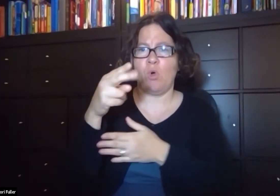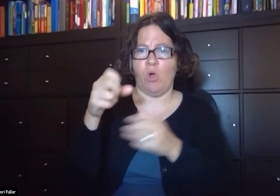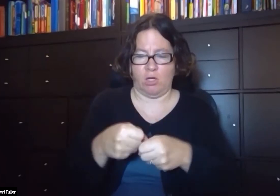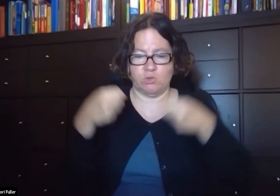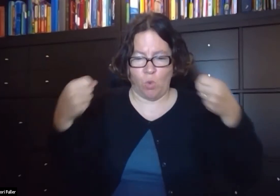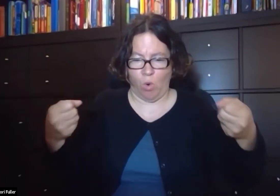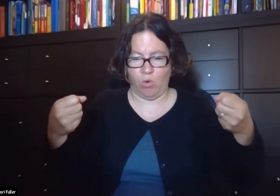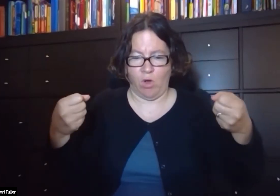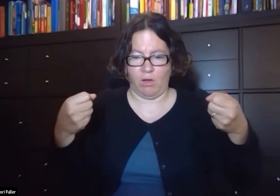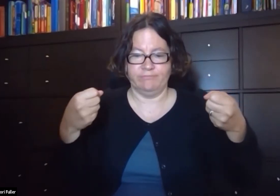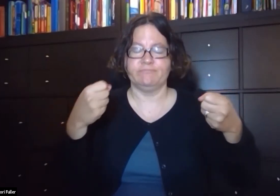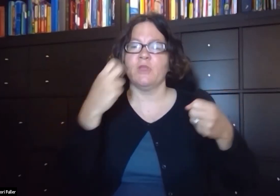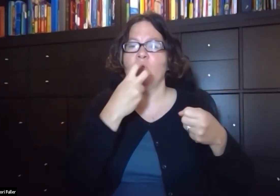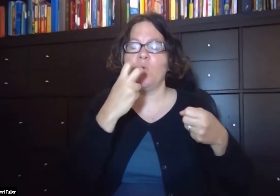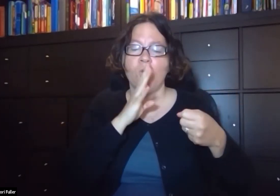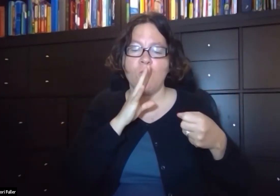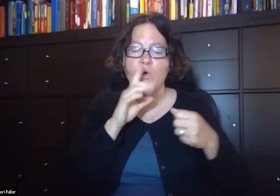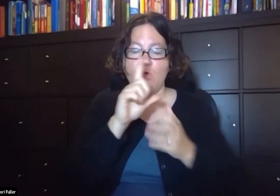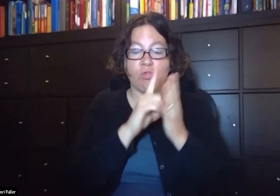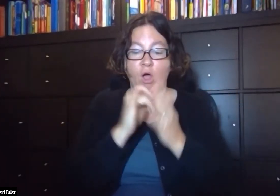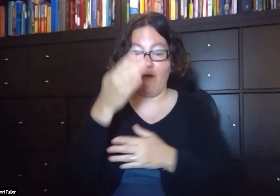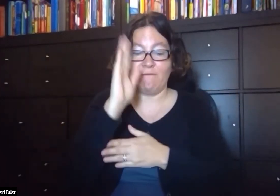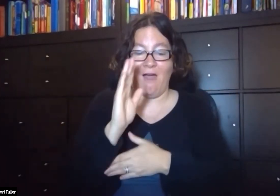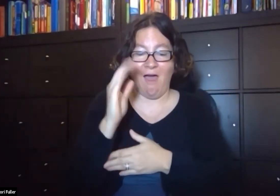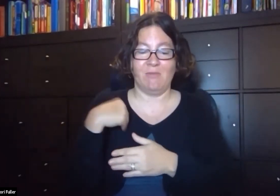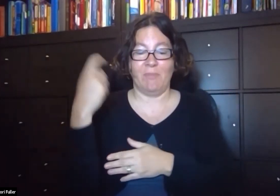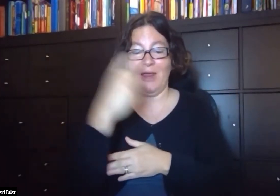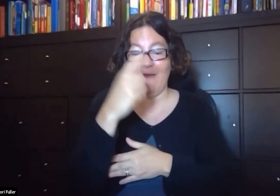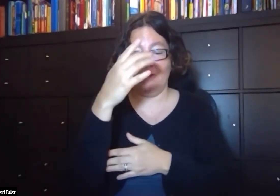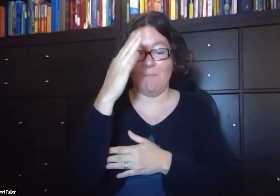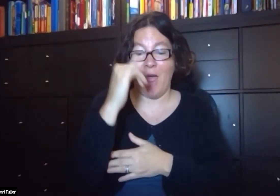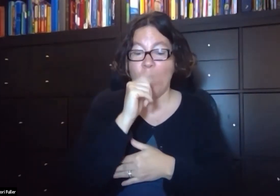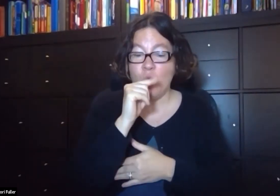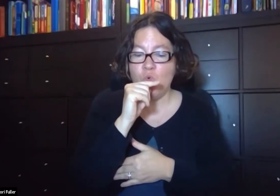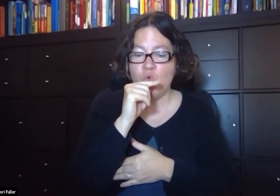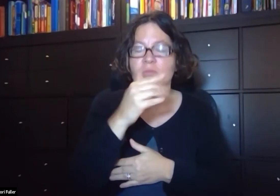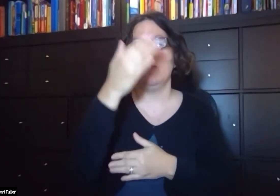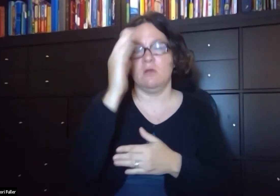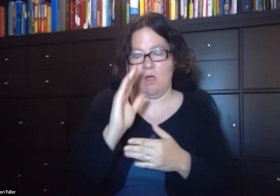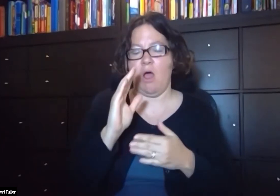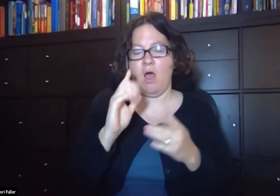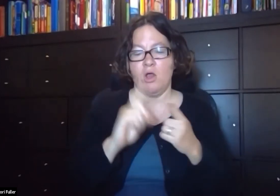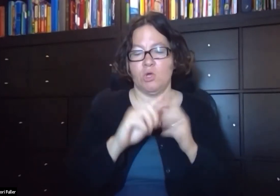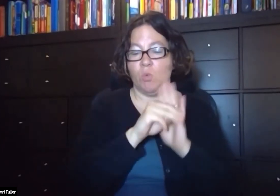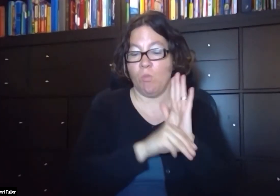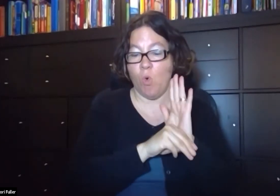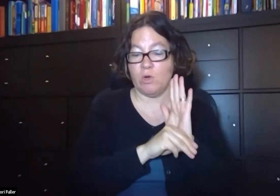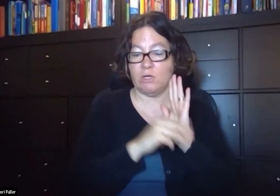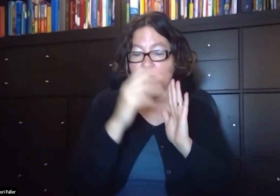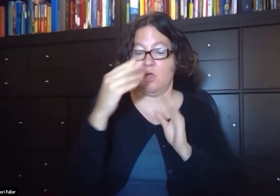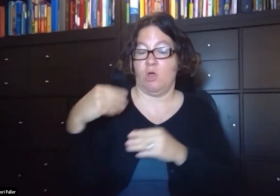to talk about the Pharisees. And the Pharisees believed in the